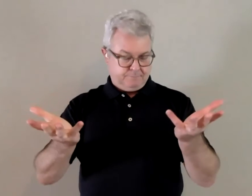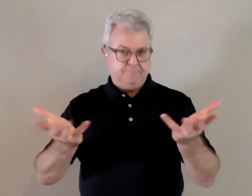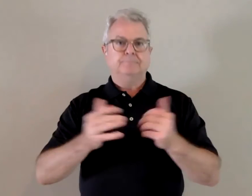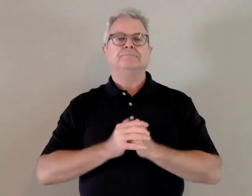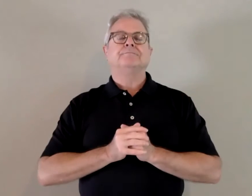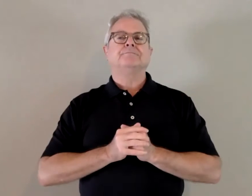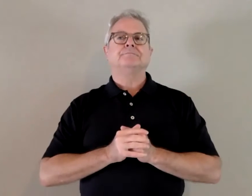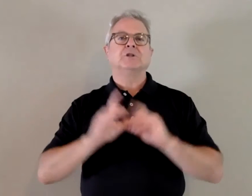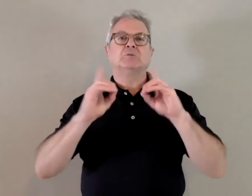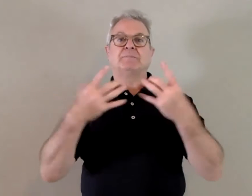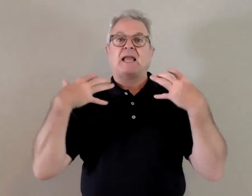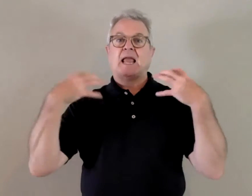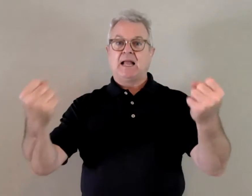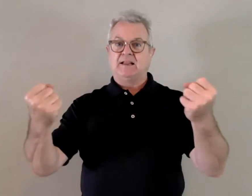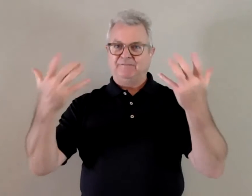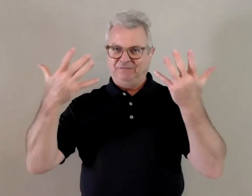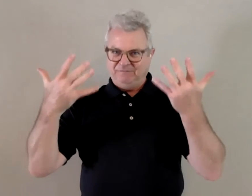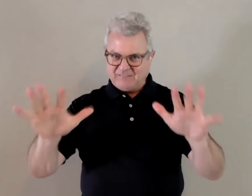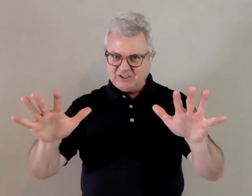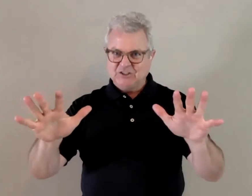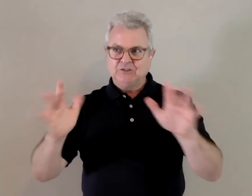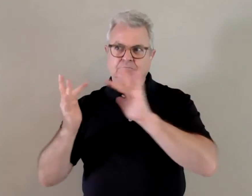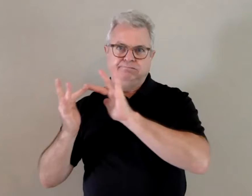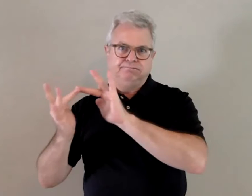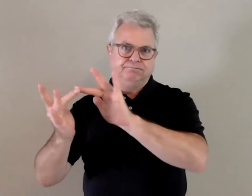far Pfizer is the only one who has done so for children's vaccination.